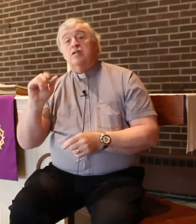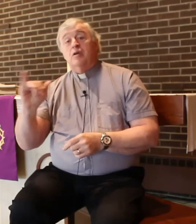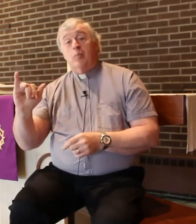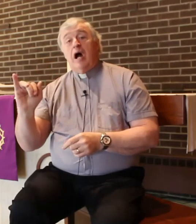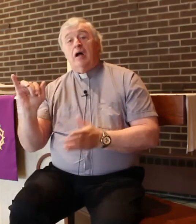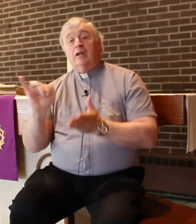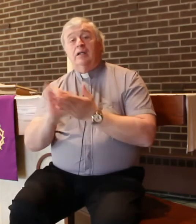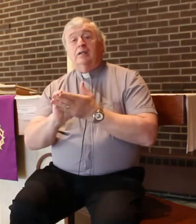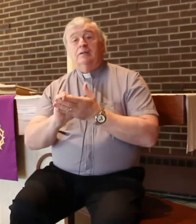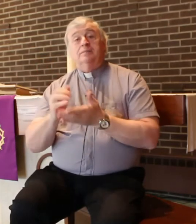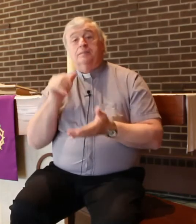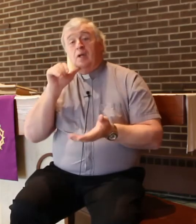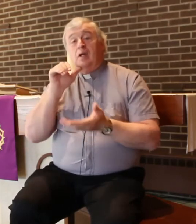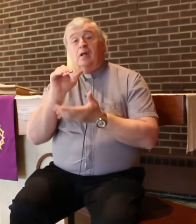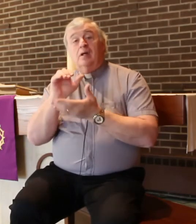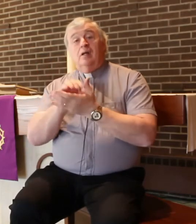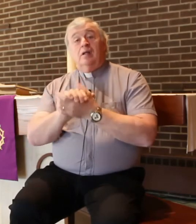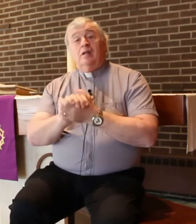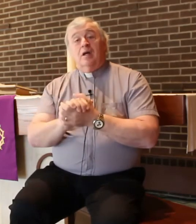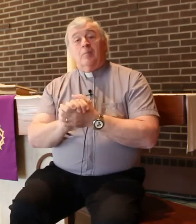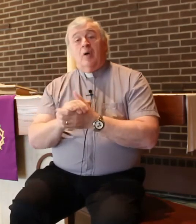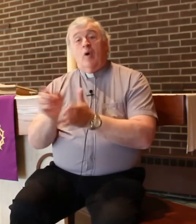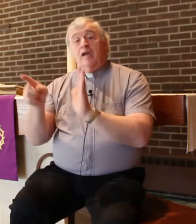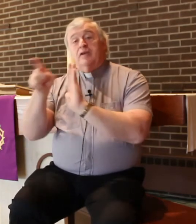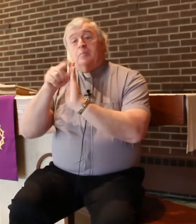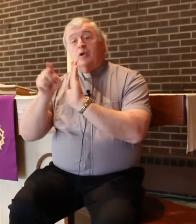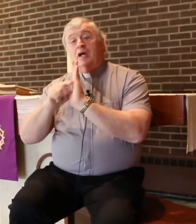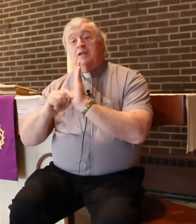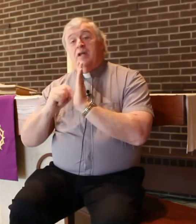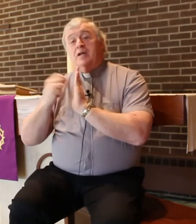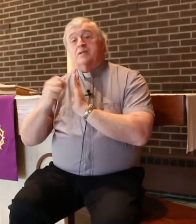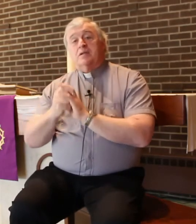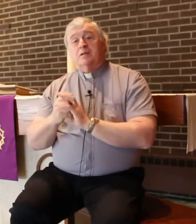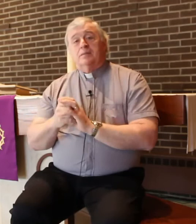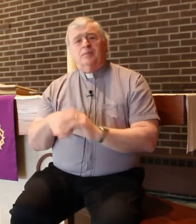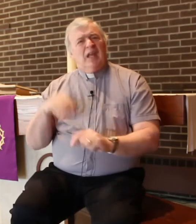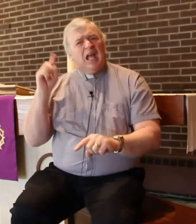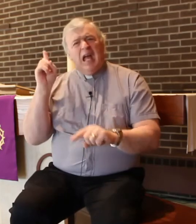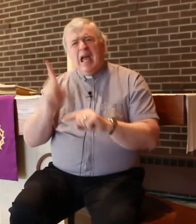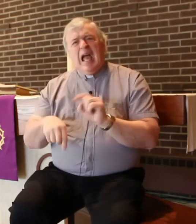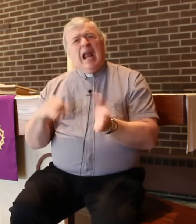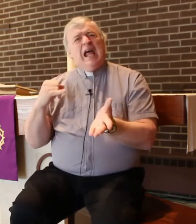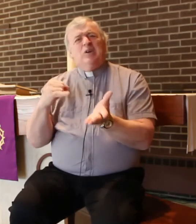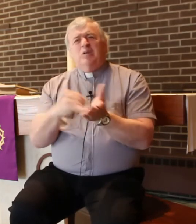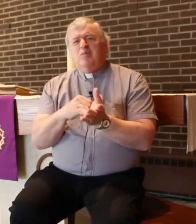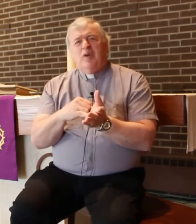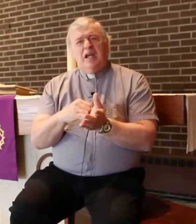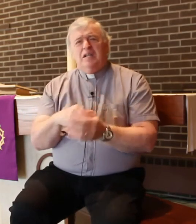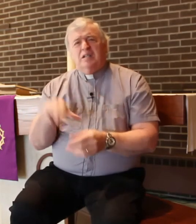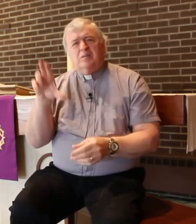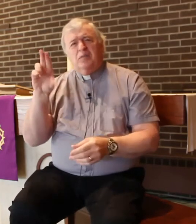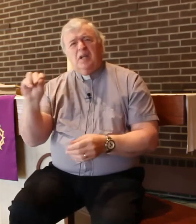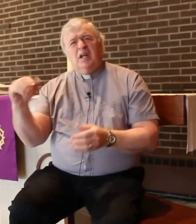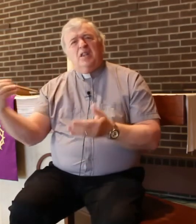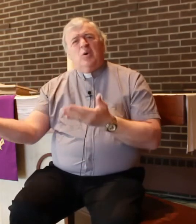the broccoli that my wife had put on the list. And I couldn't find it. There was